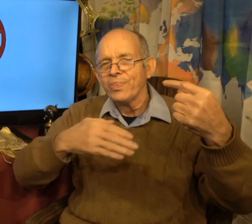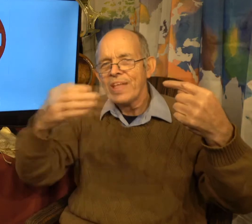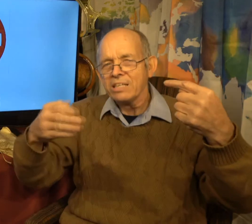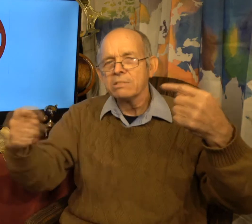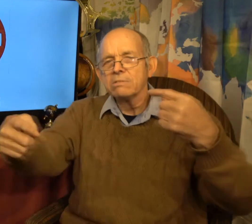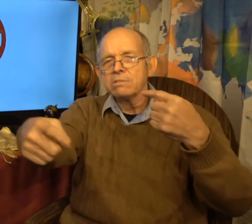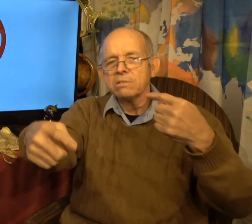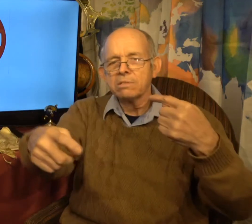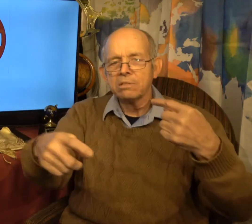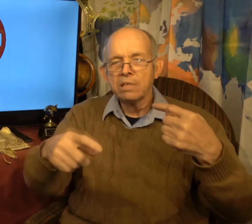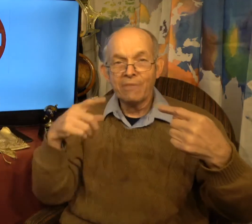Not.